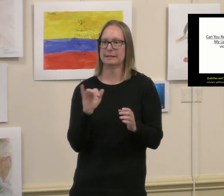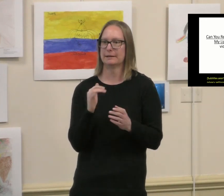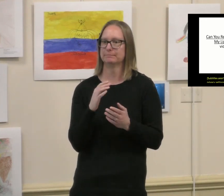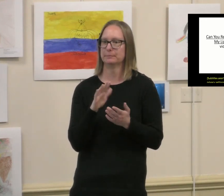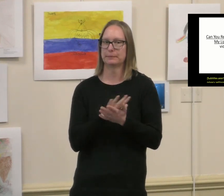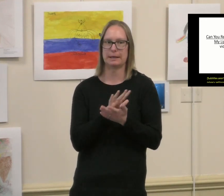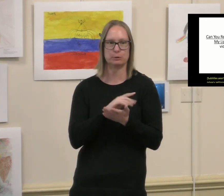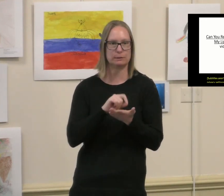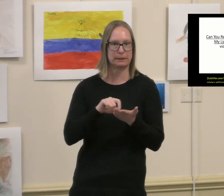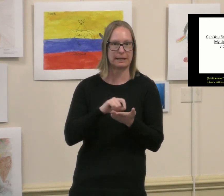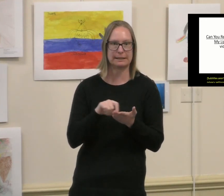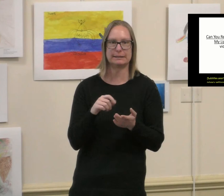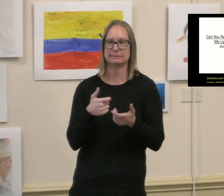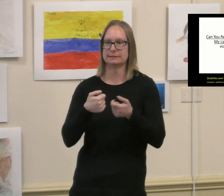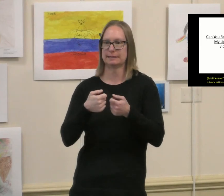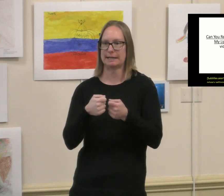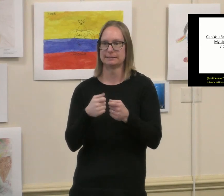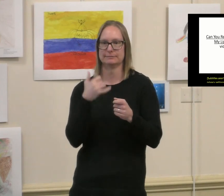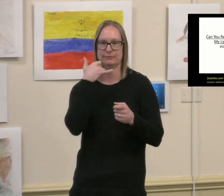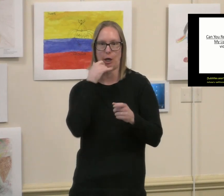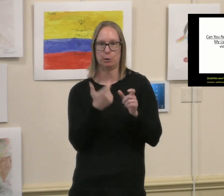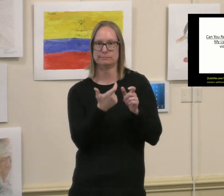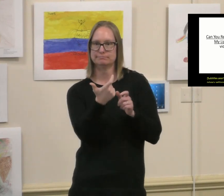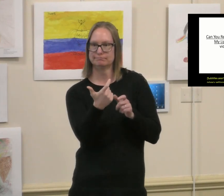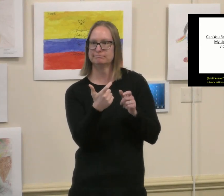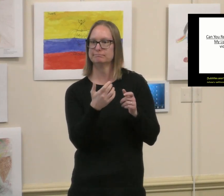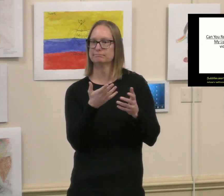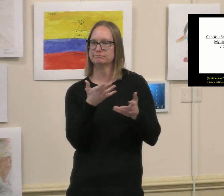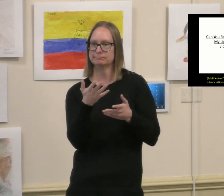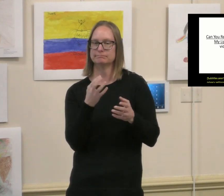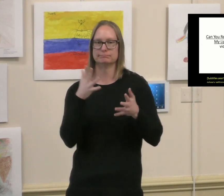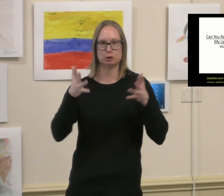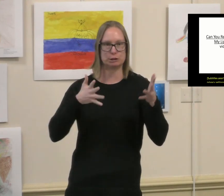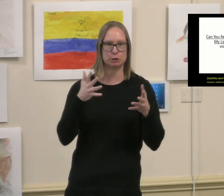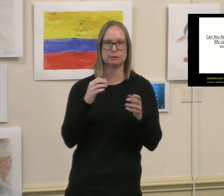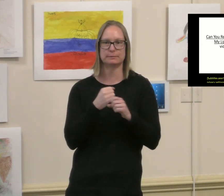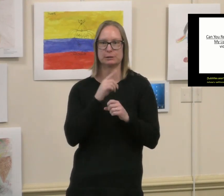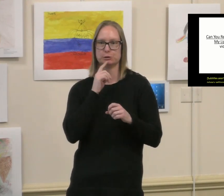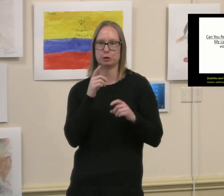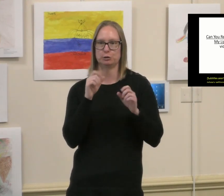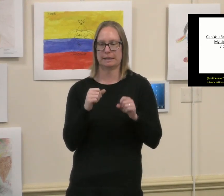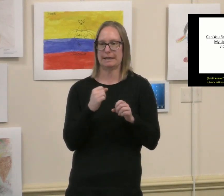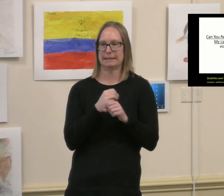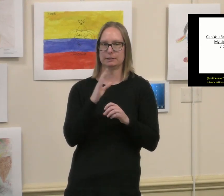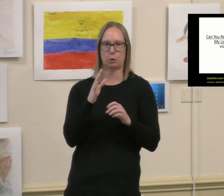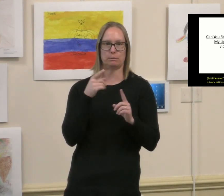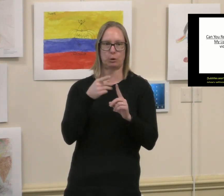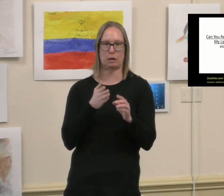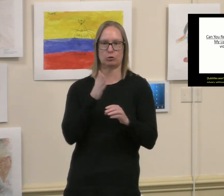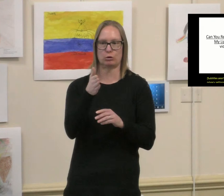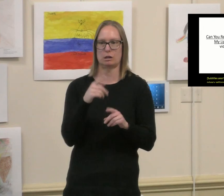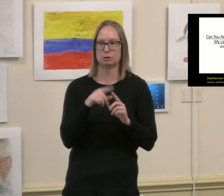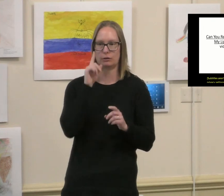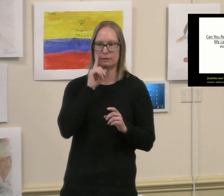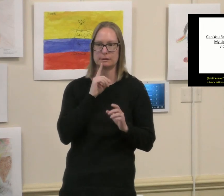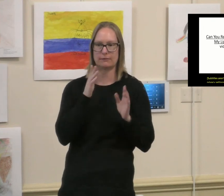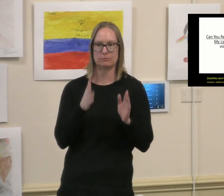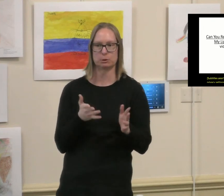to other modes of communication. You might have to use your phone and text, write back and forth on a piece of paper, gesture it out, just so that you can get your